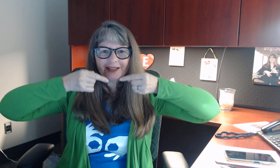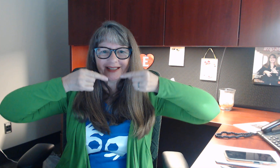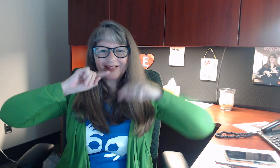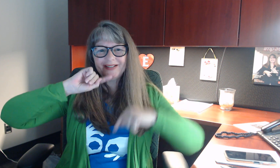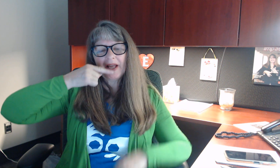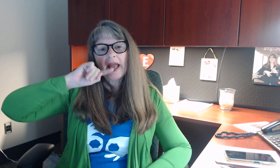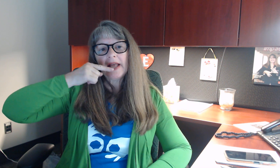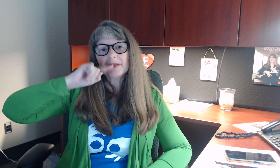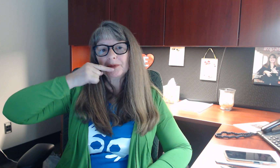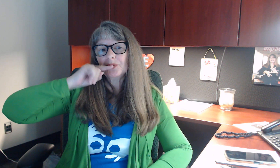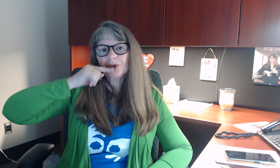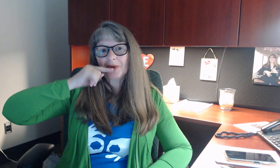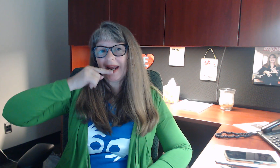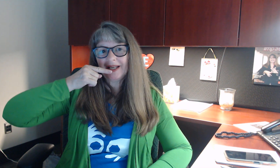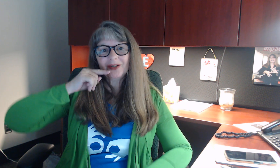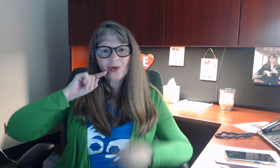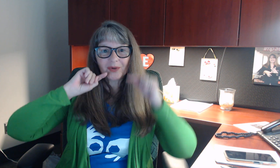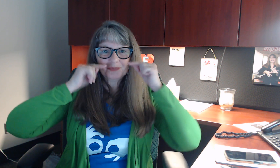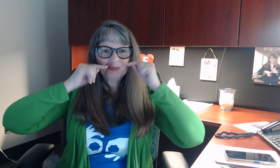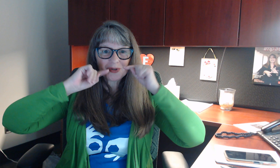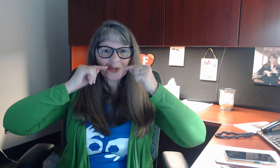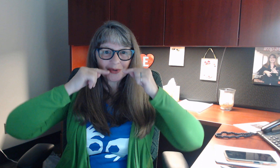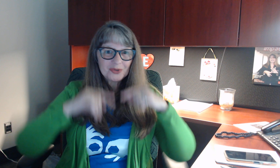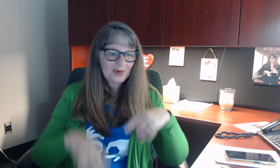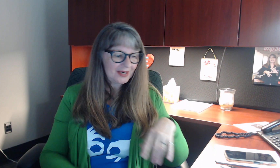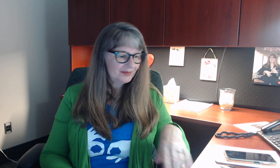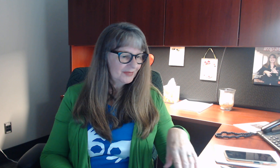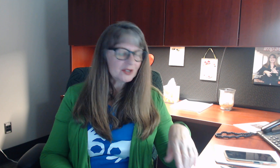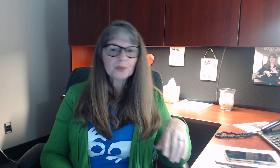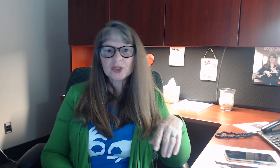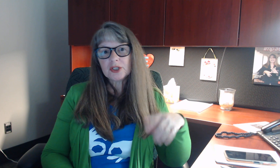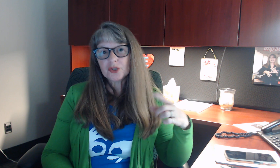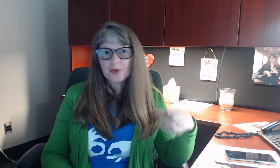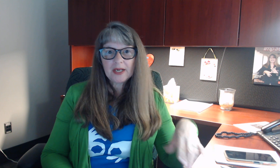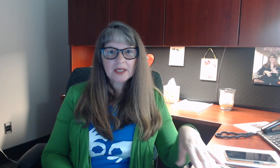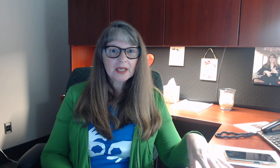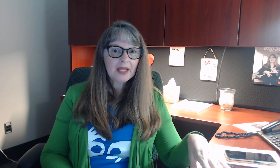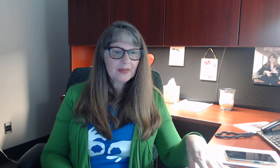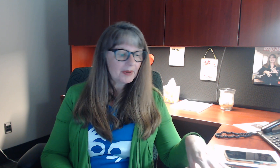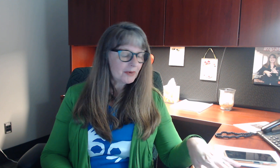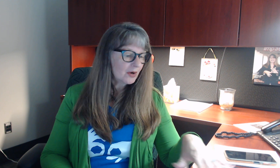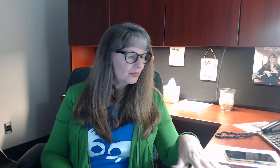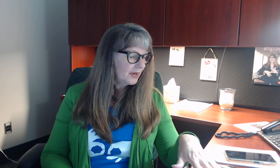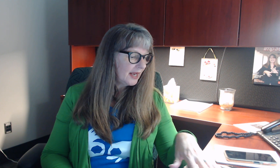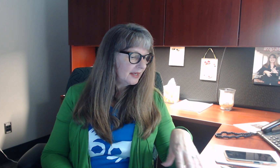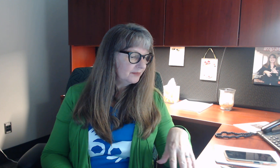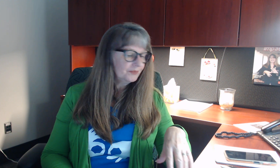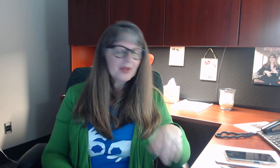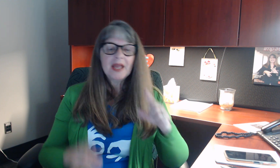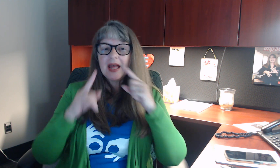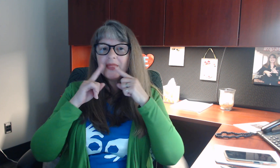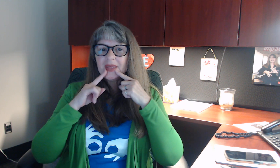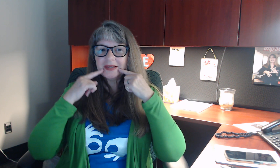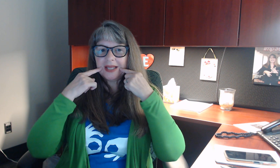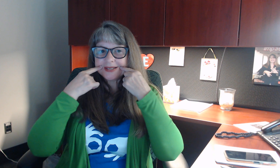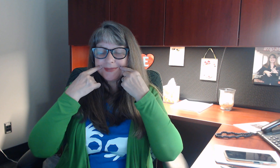right? And some people do it just one-handed, corn, but you can do it two-handed. It's originally two-handed, and then people go to one-handed. And then like